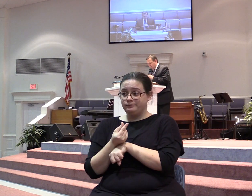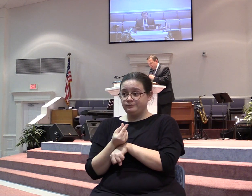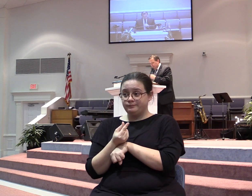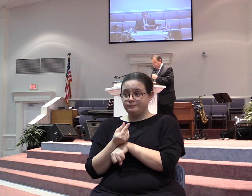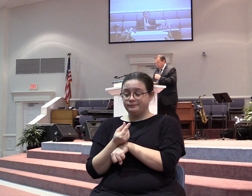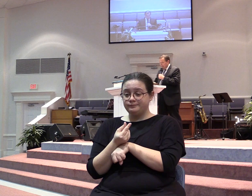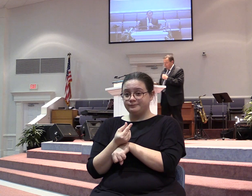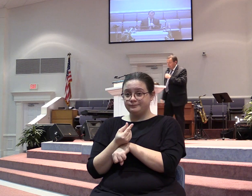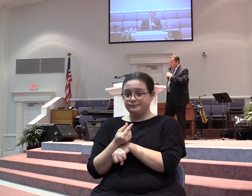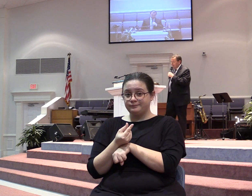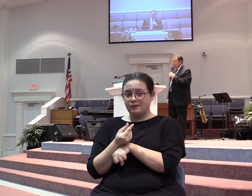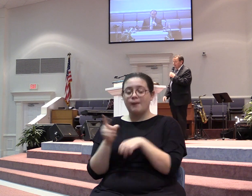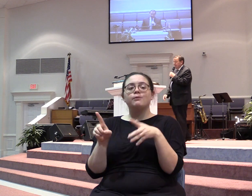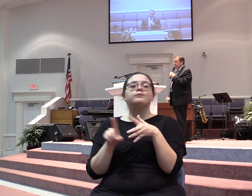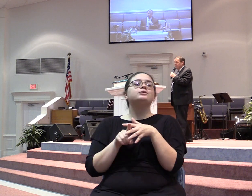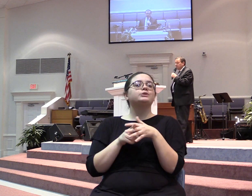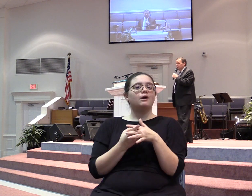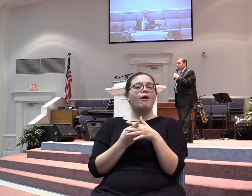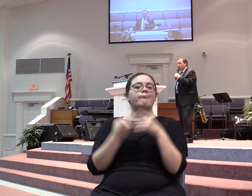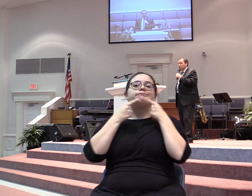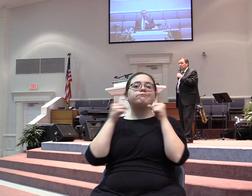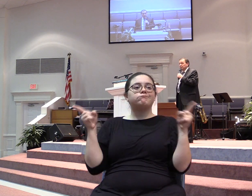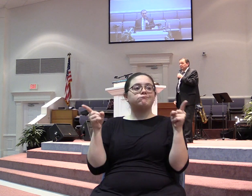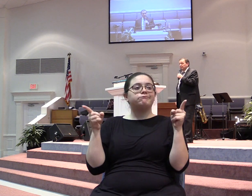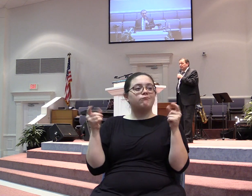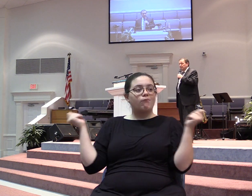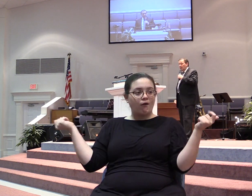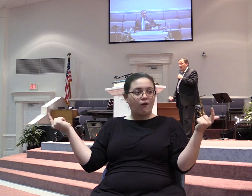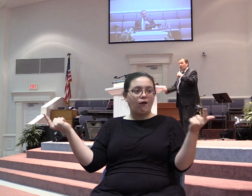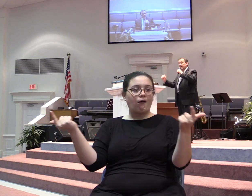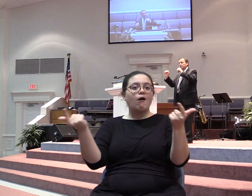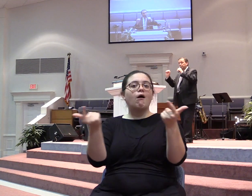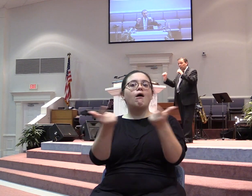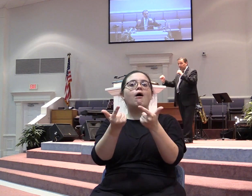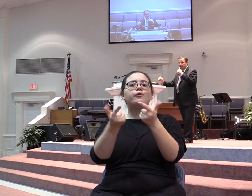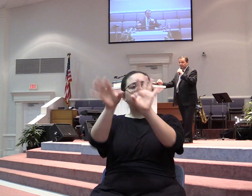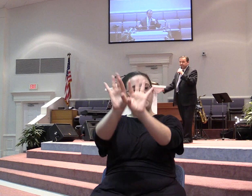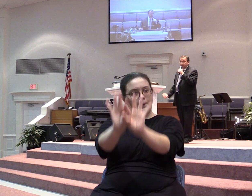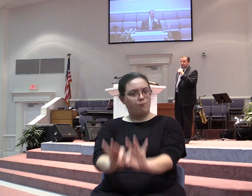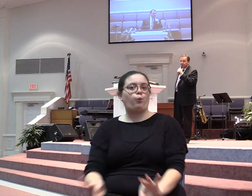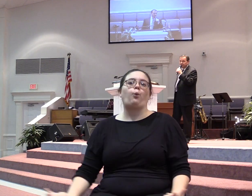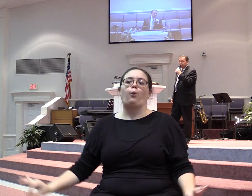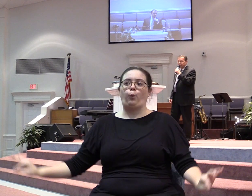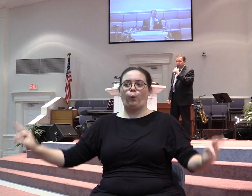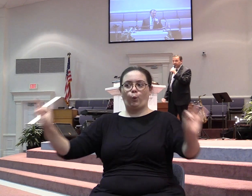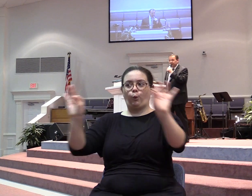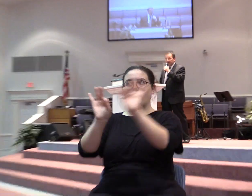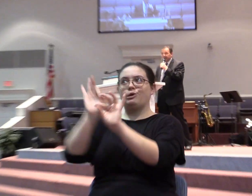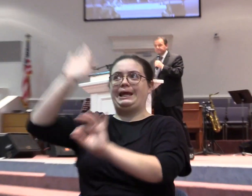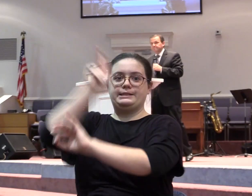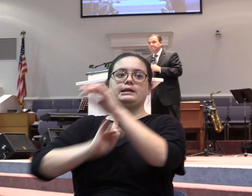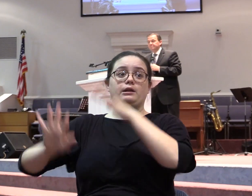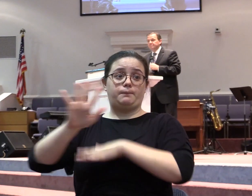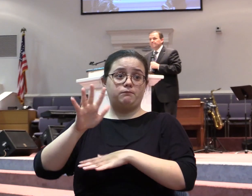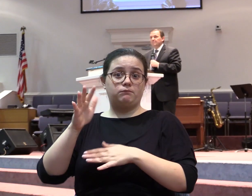me begin tonight by declaring that each of you are important to the kingdom of God.